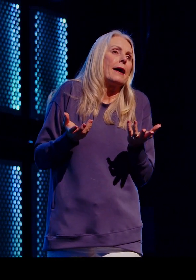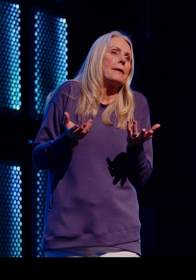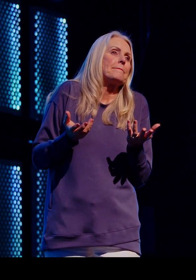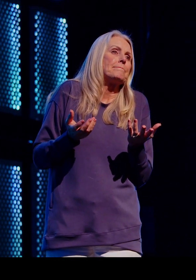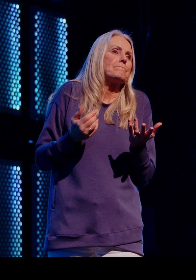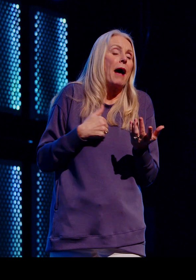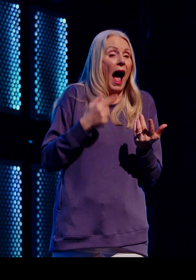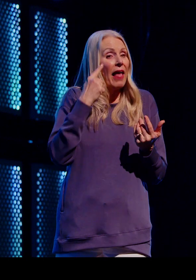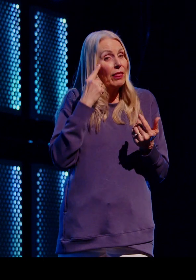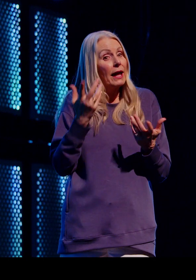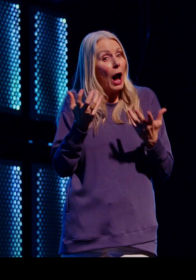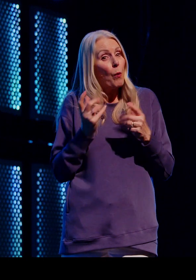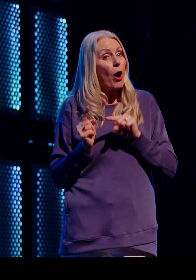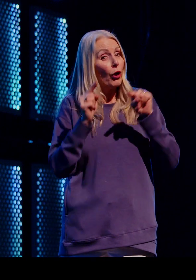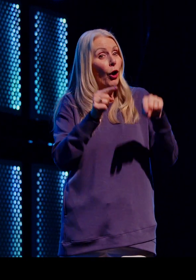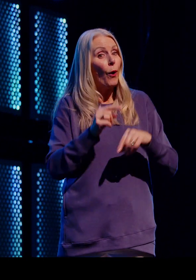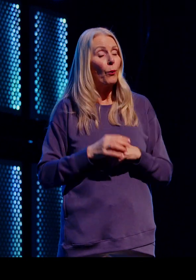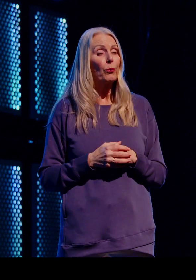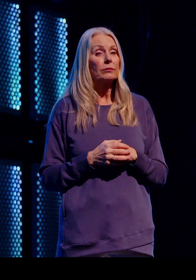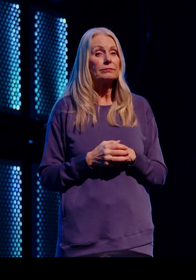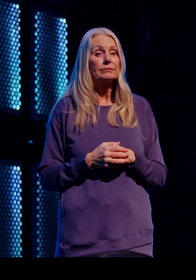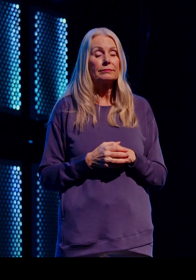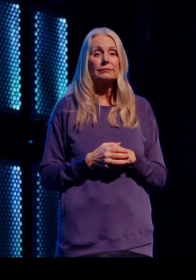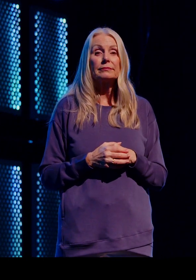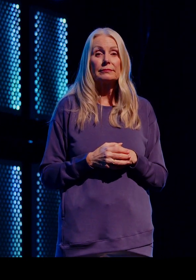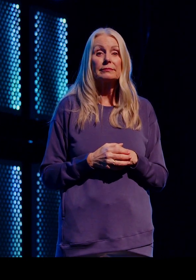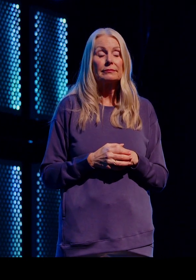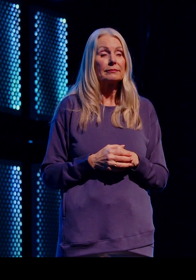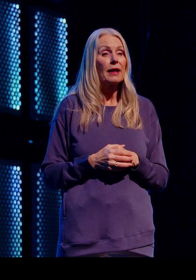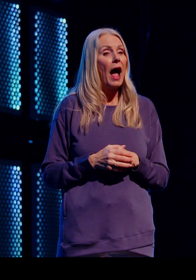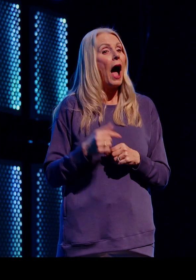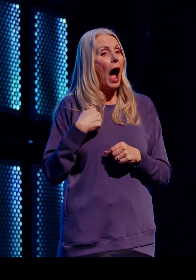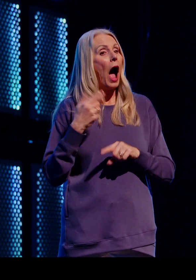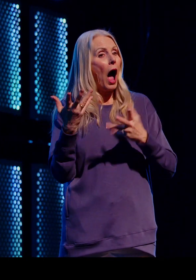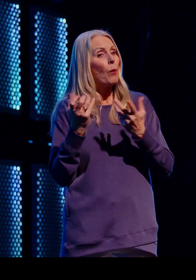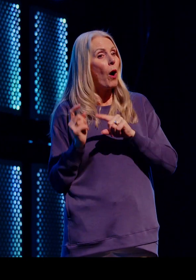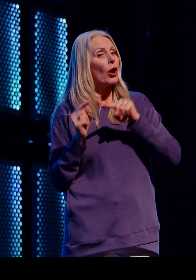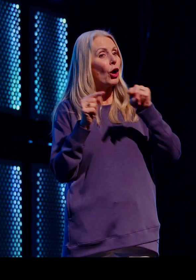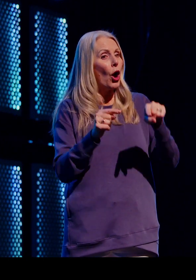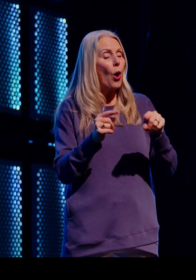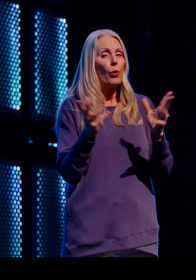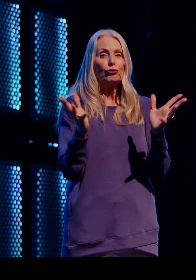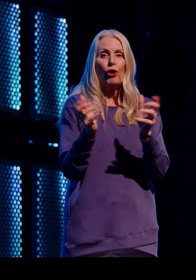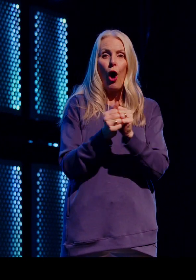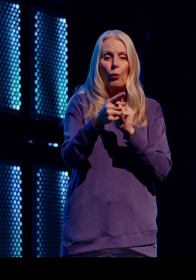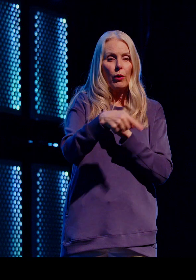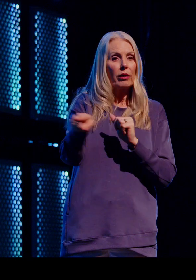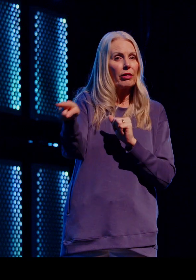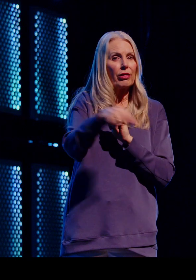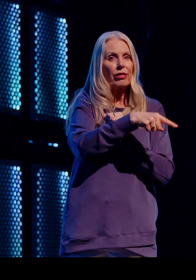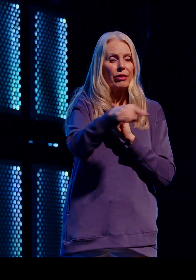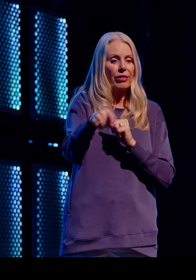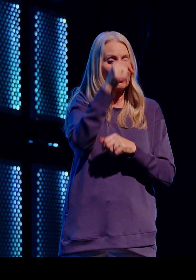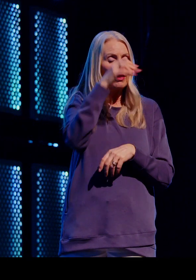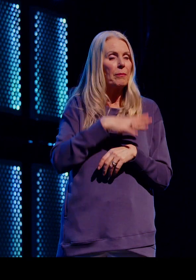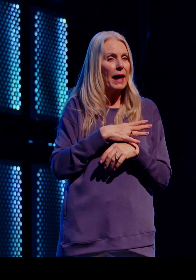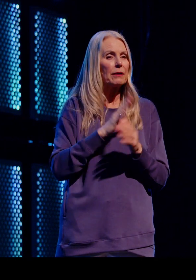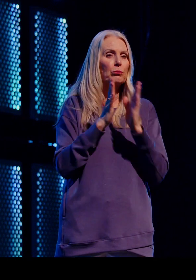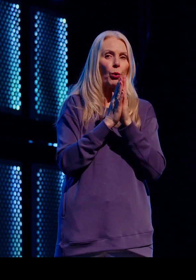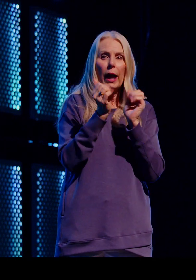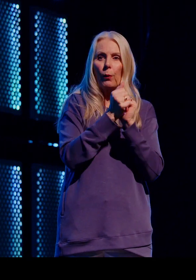I think I want to go. Maybe I want to go and talk to one of these guys standing here. And I want to pray with